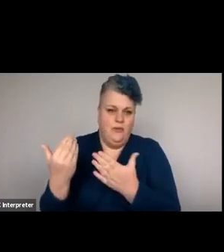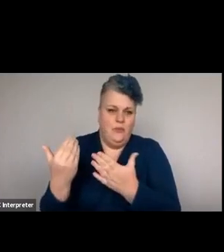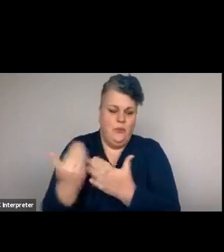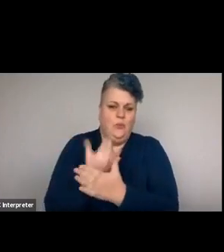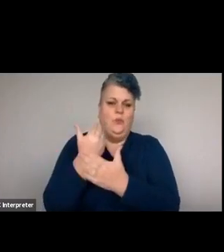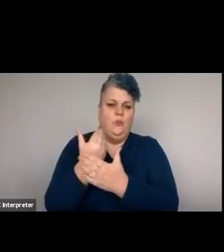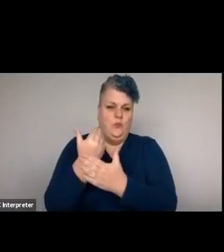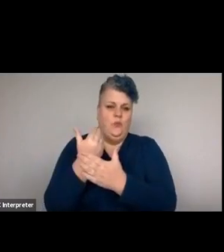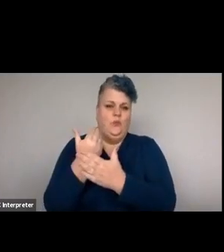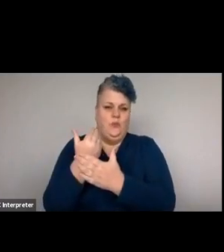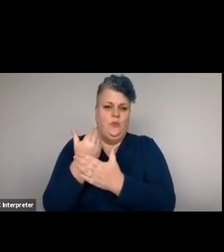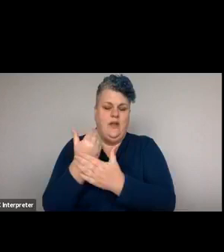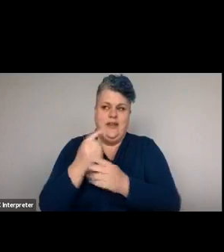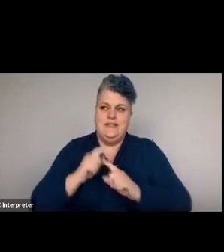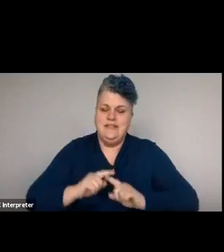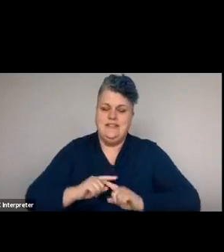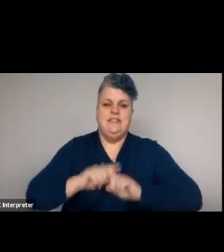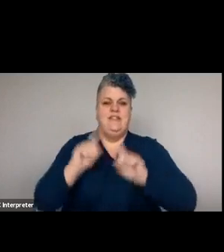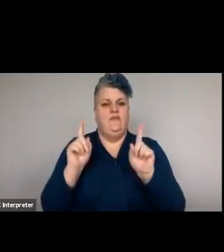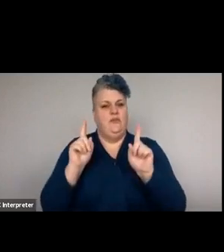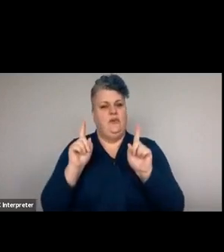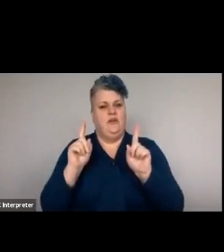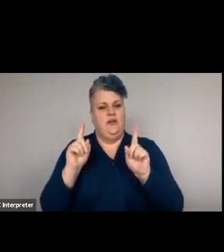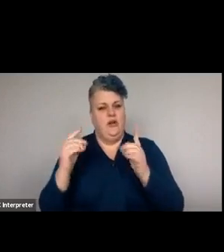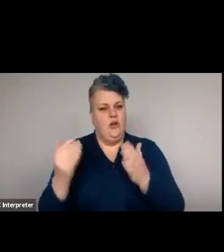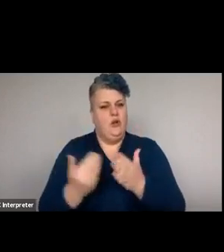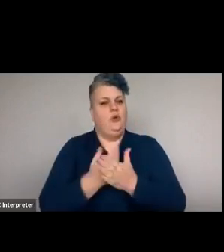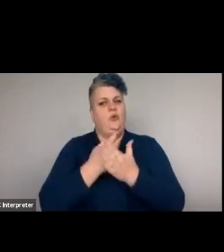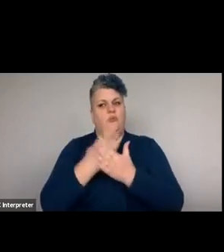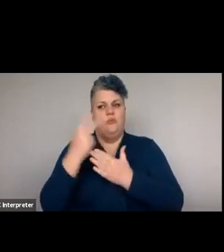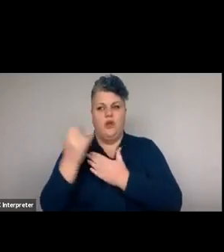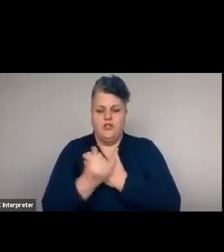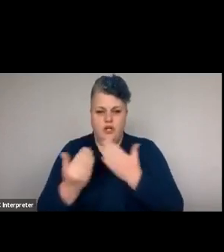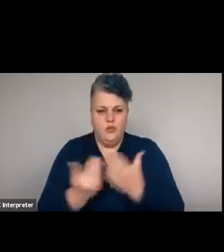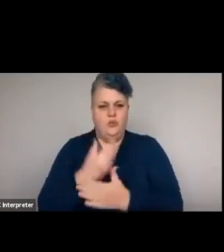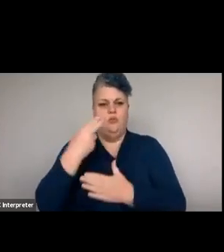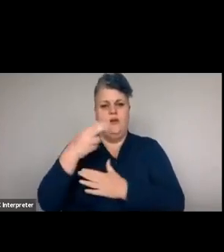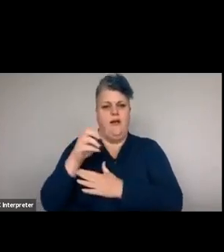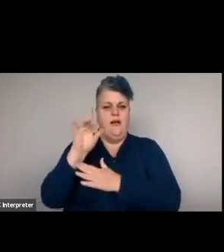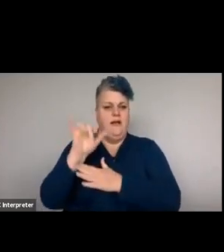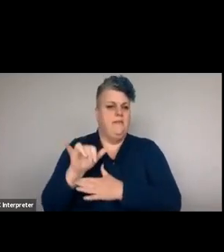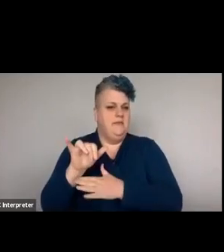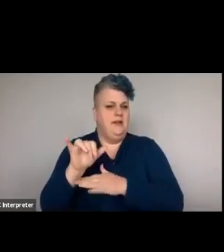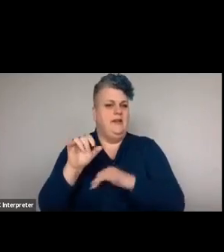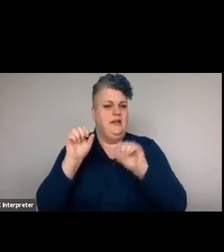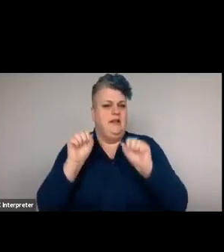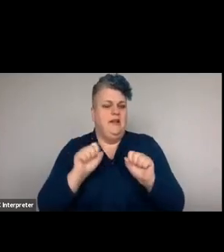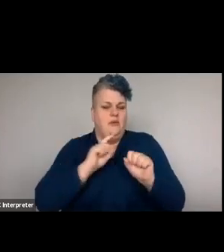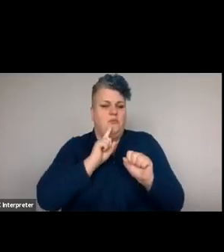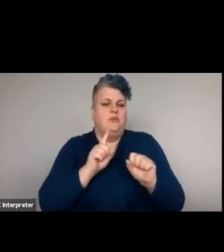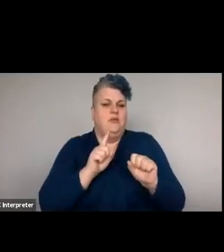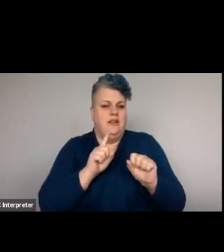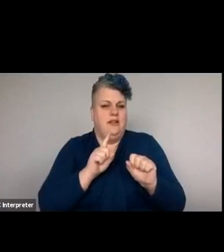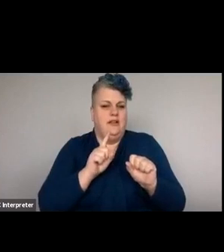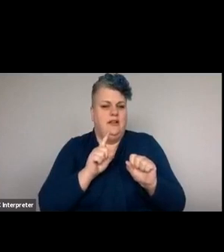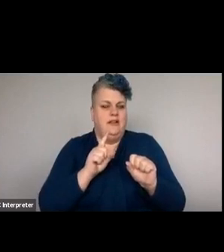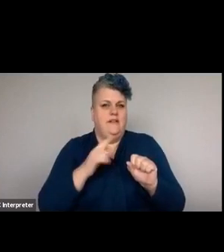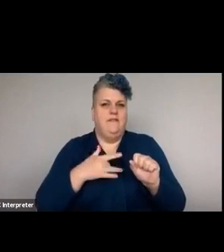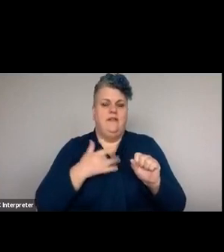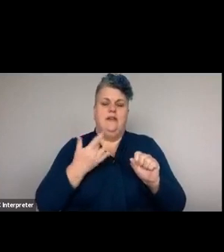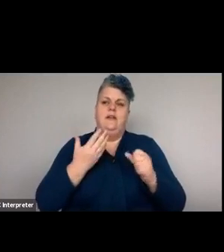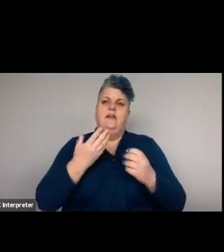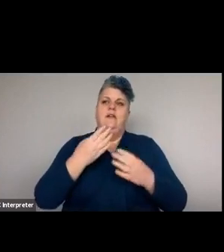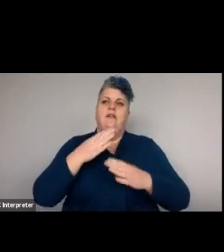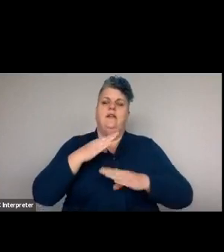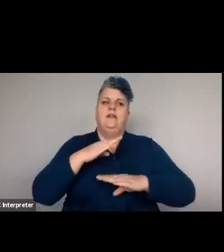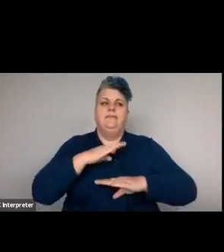and different, and start kind of a new project or hobby that can bring some sense of